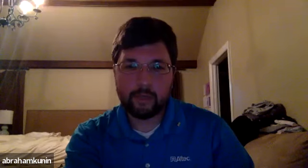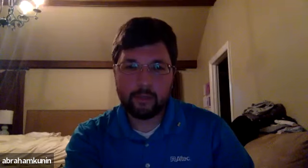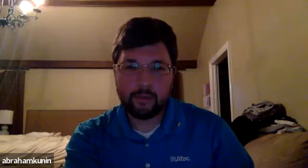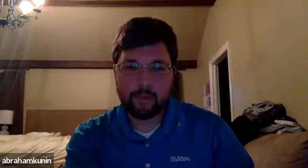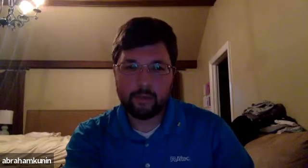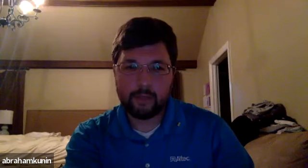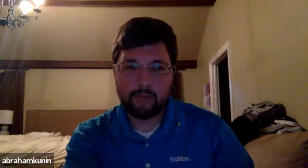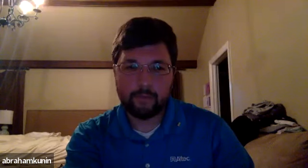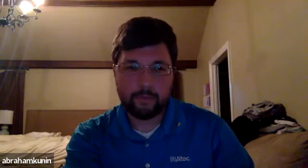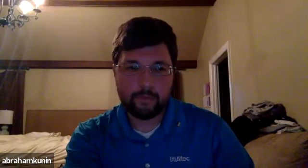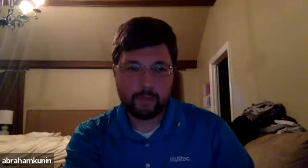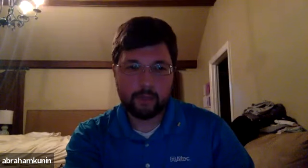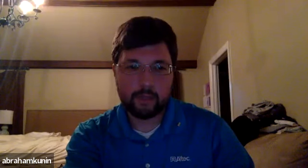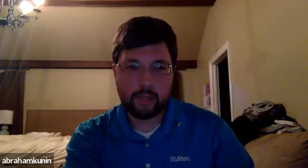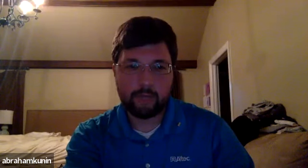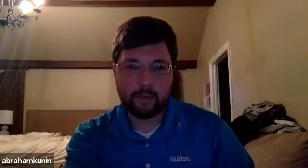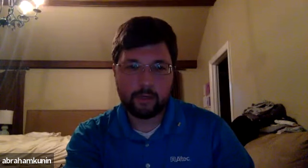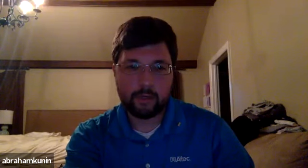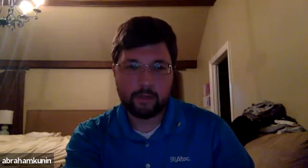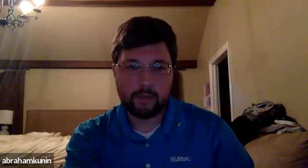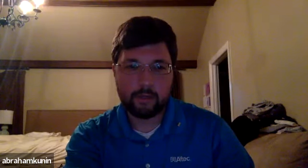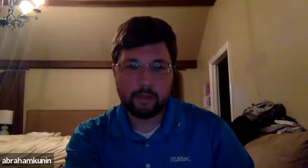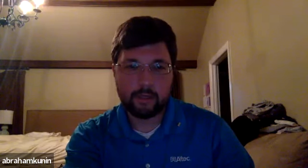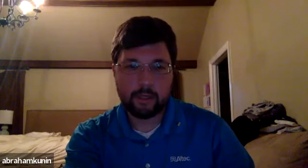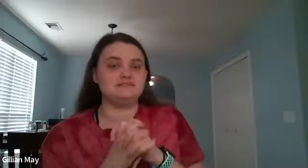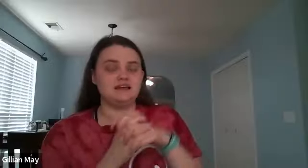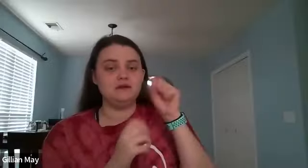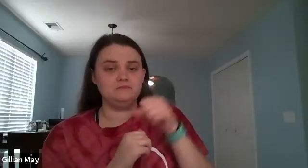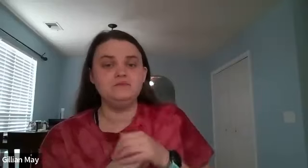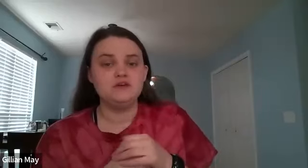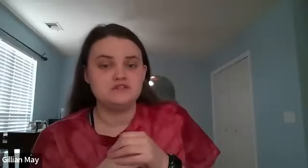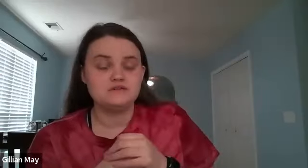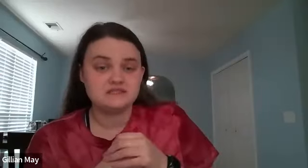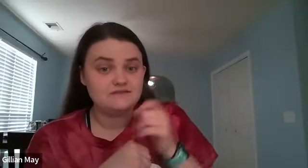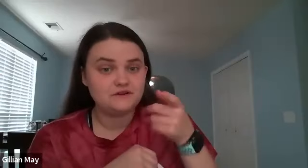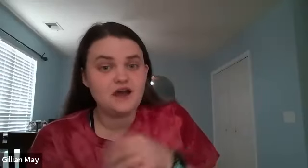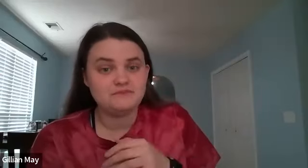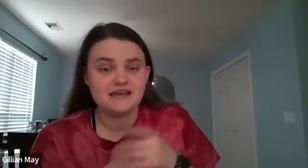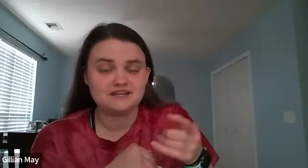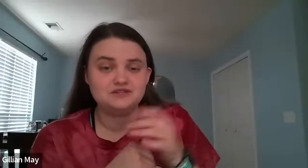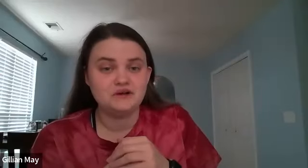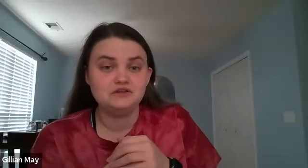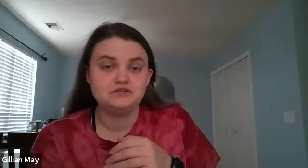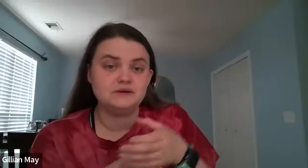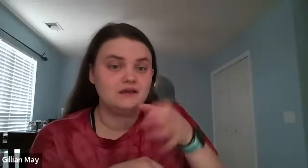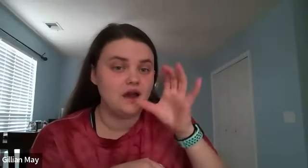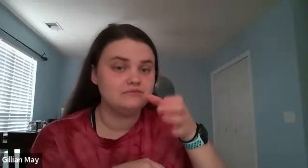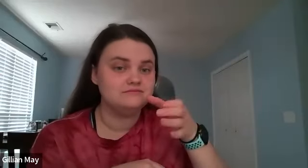can you show the sign for it? Yes, I can. So the sign for cup is actually what you were doing. Cup,